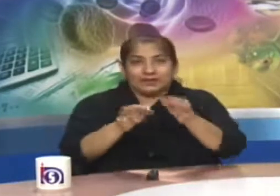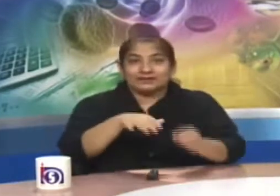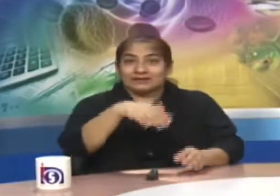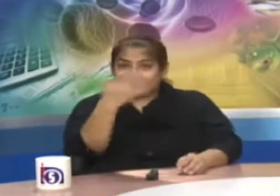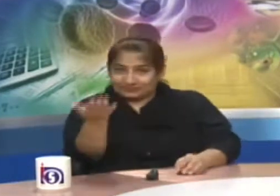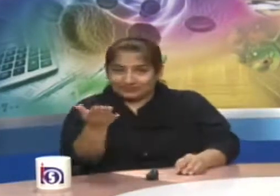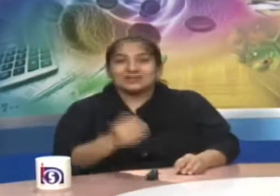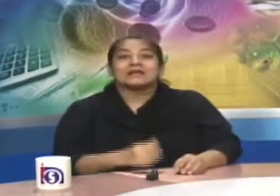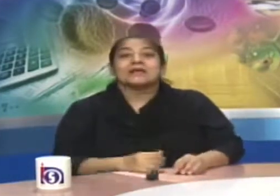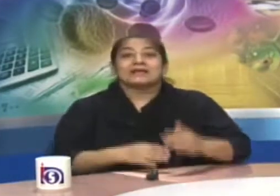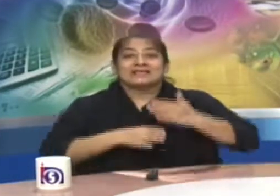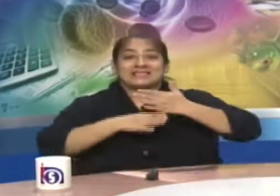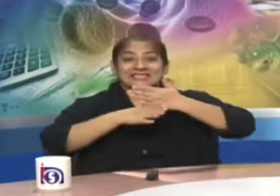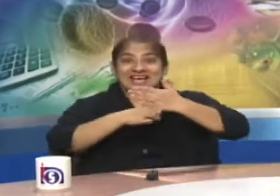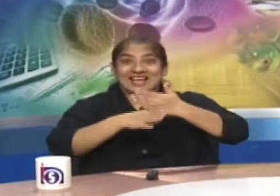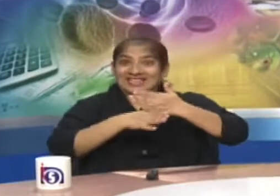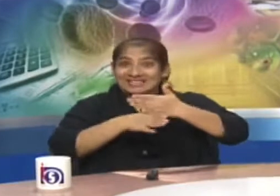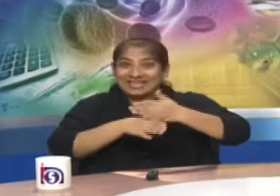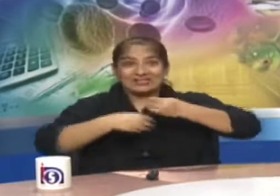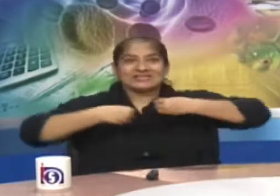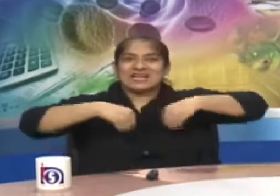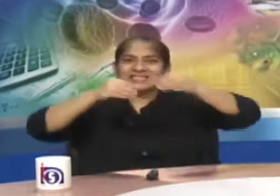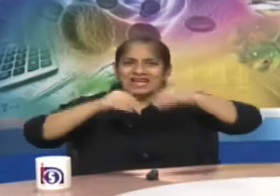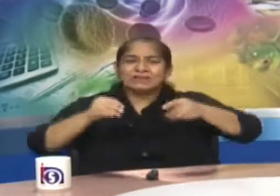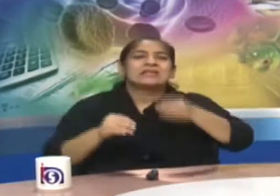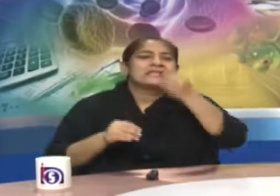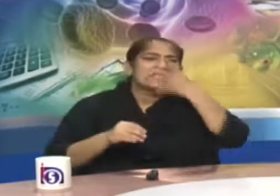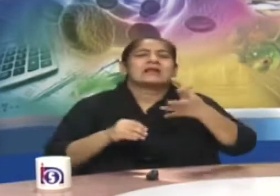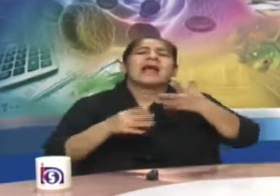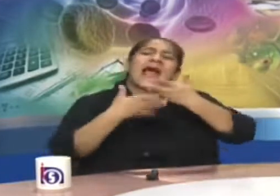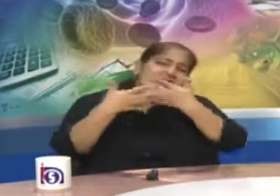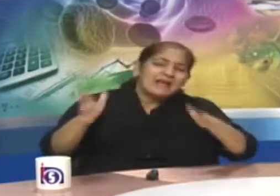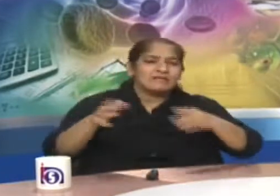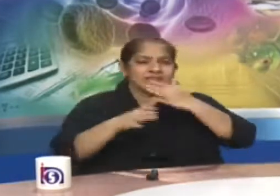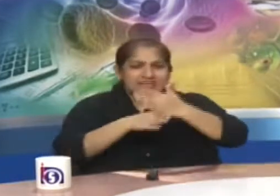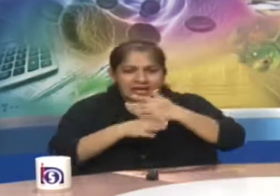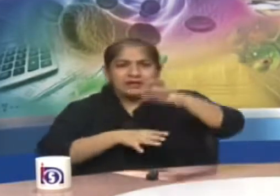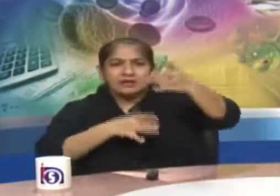The third word in the first column is securities sold.